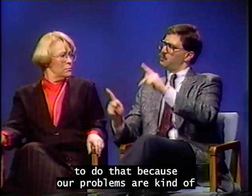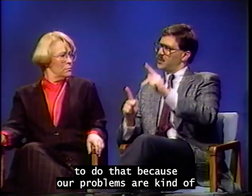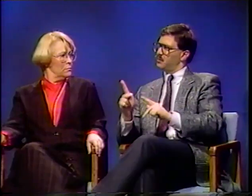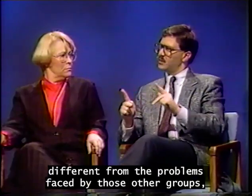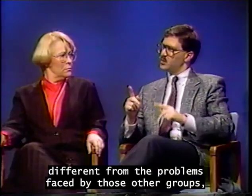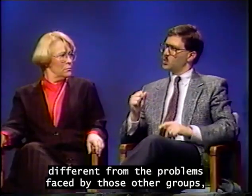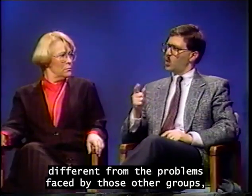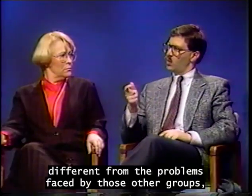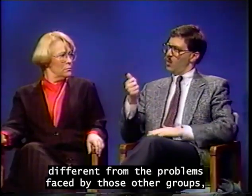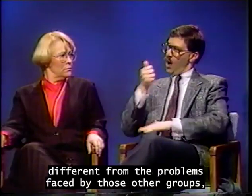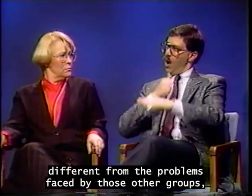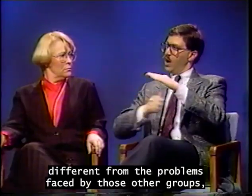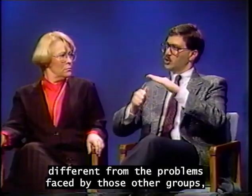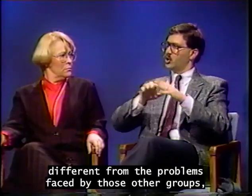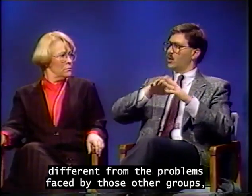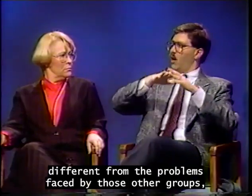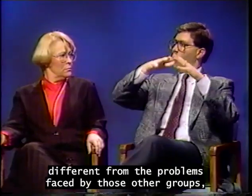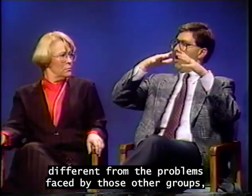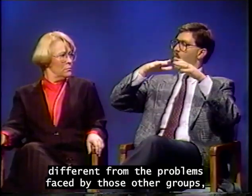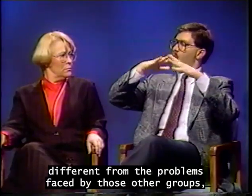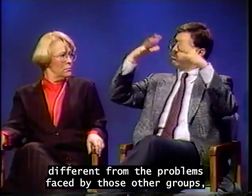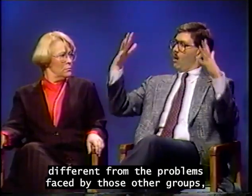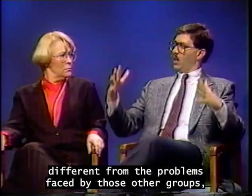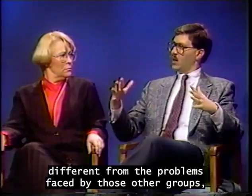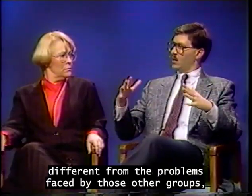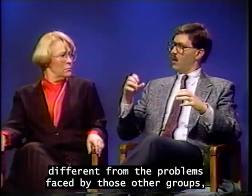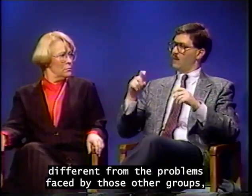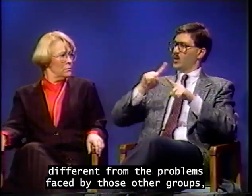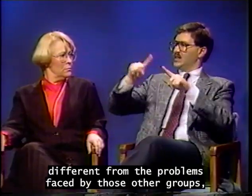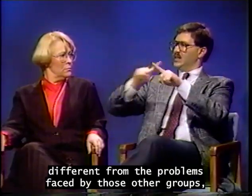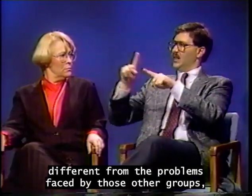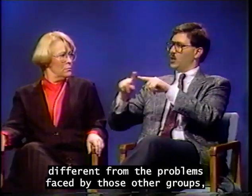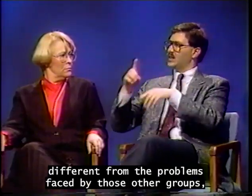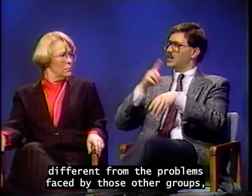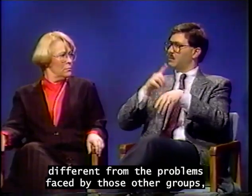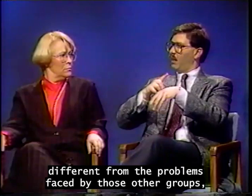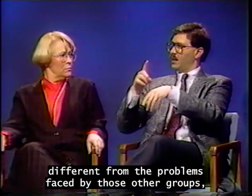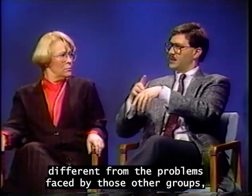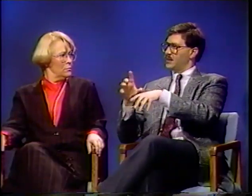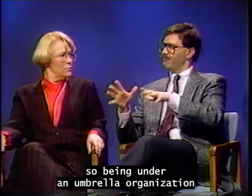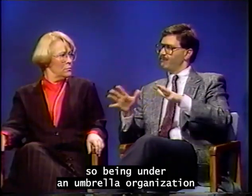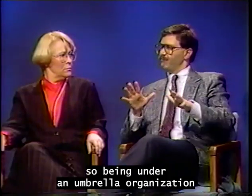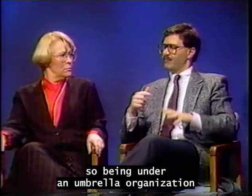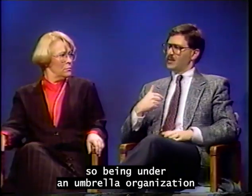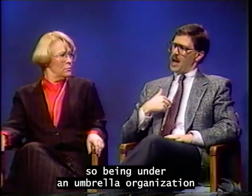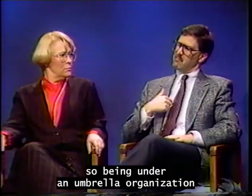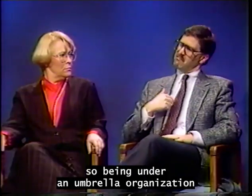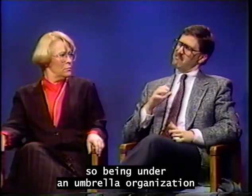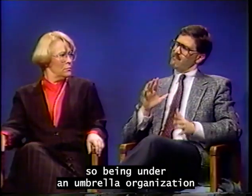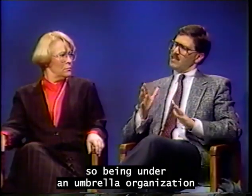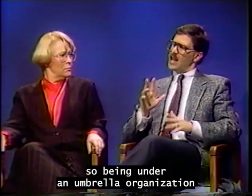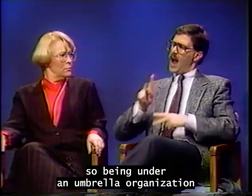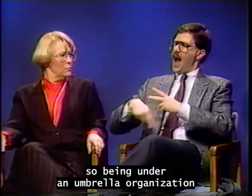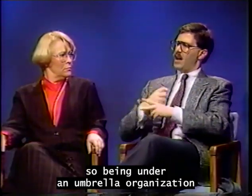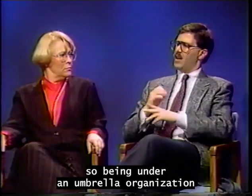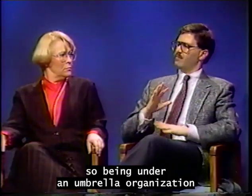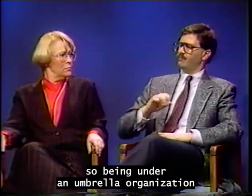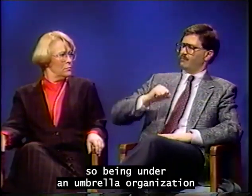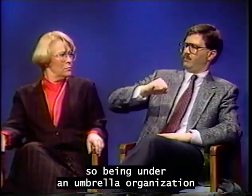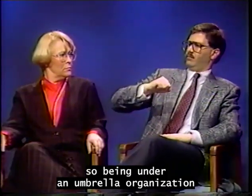kind of different from the problems faced by those other groups. So being under an umbrella